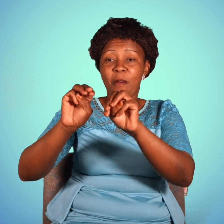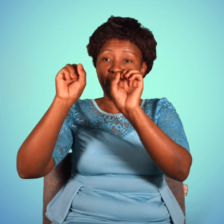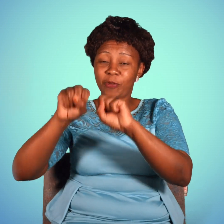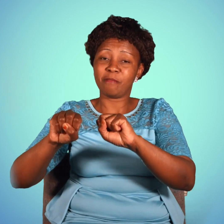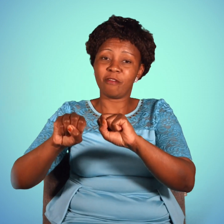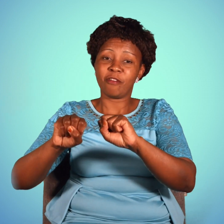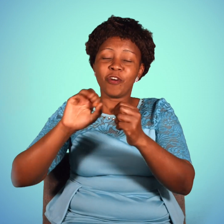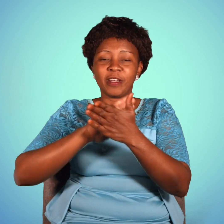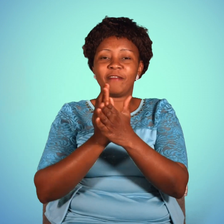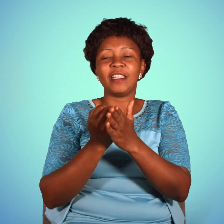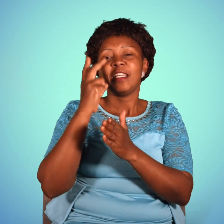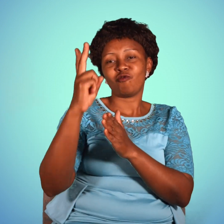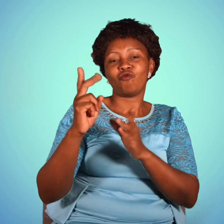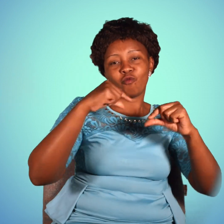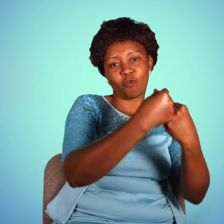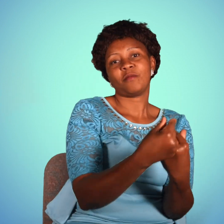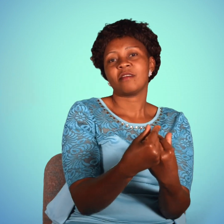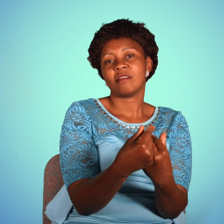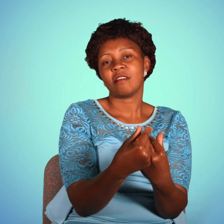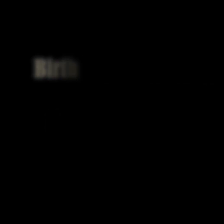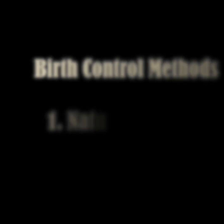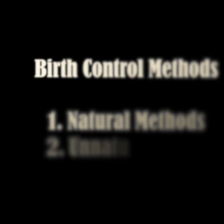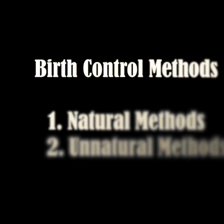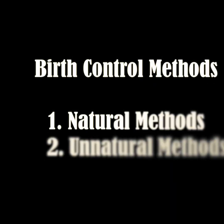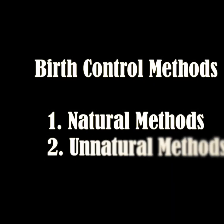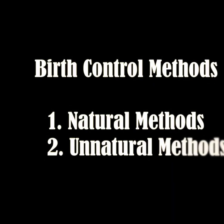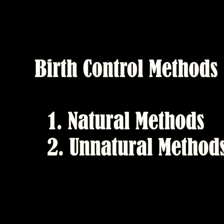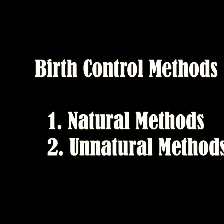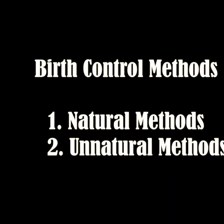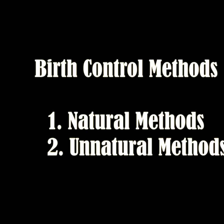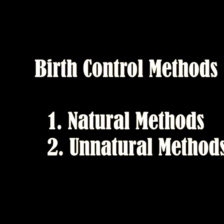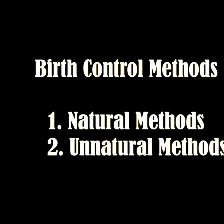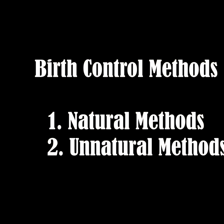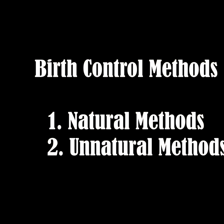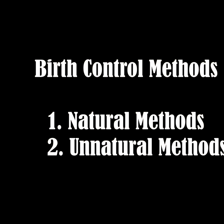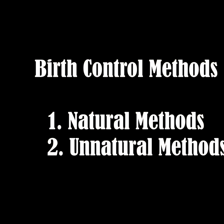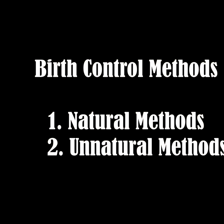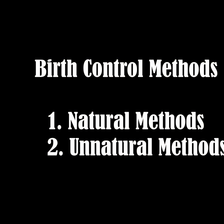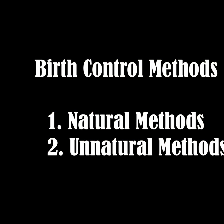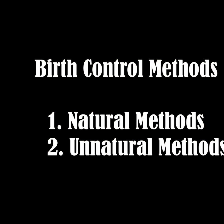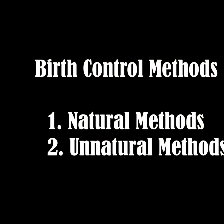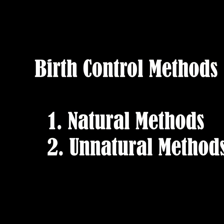two categories. 1. Natural methods. 2. Unnatural